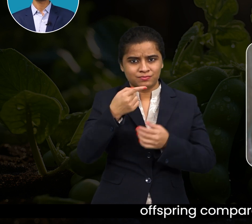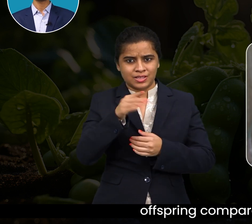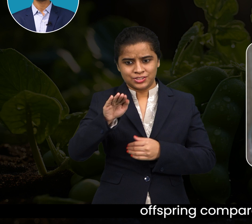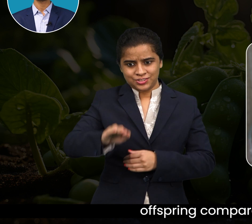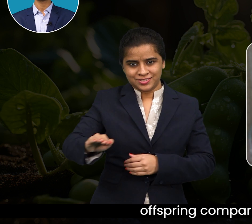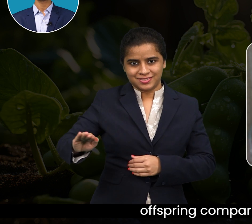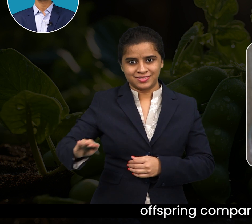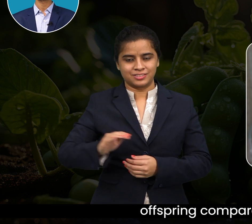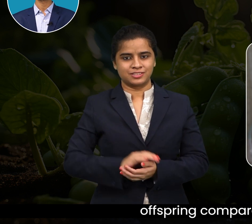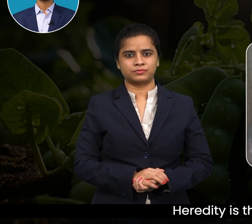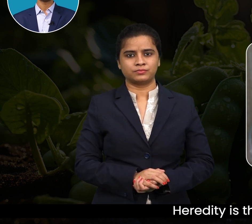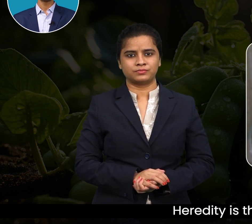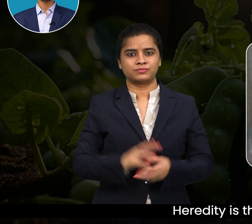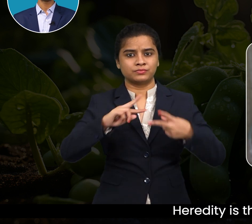parents.